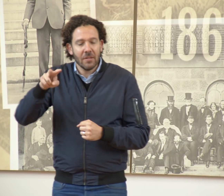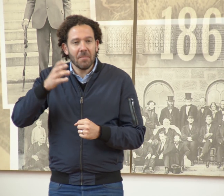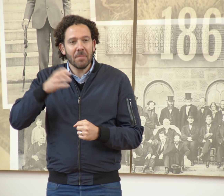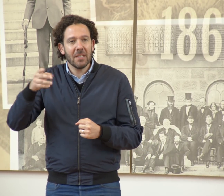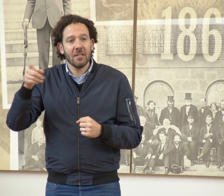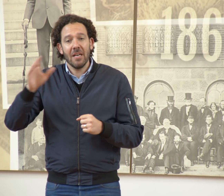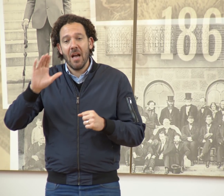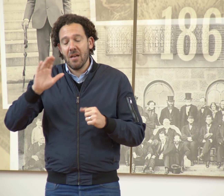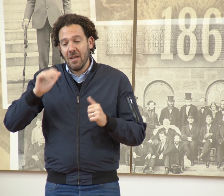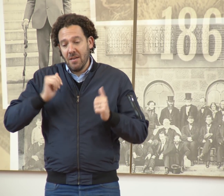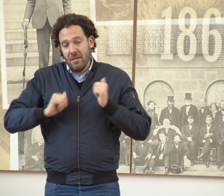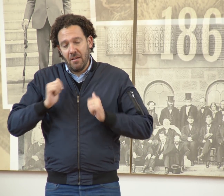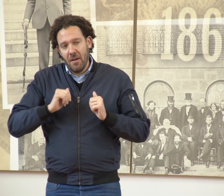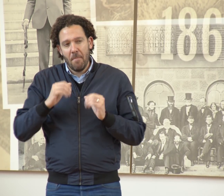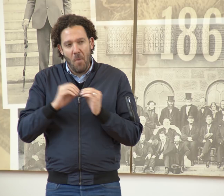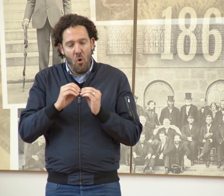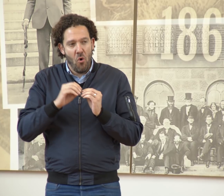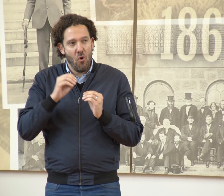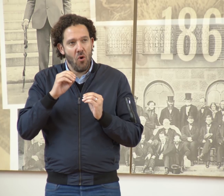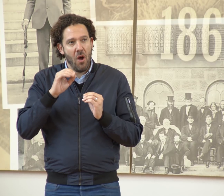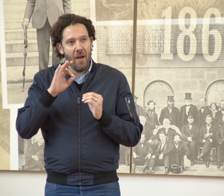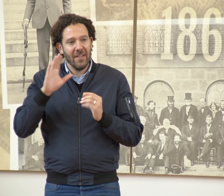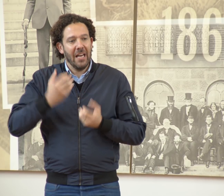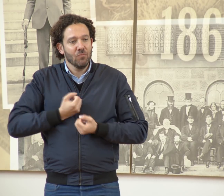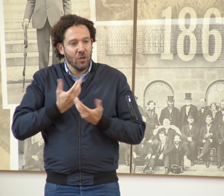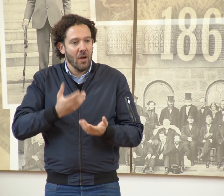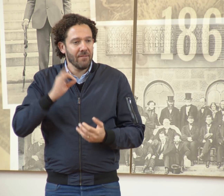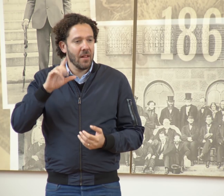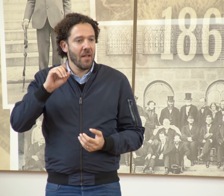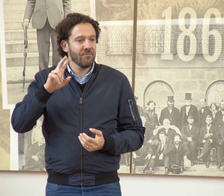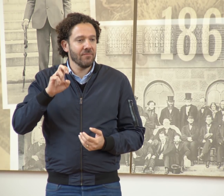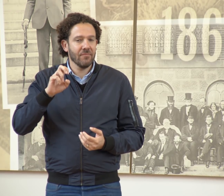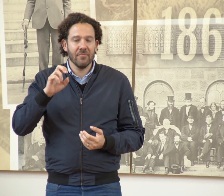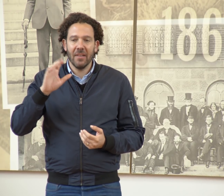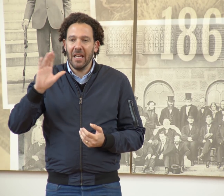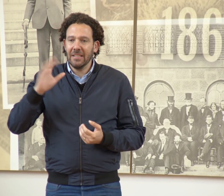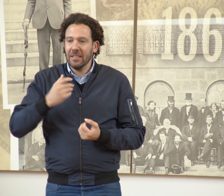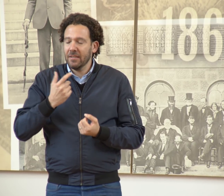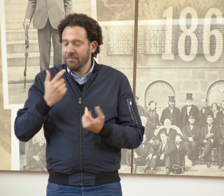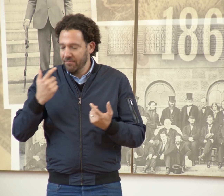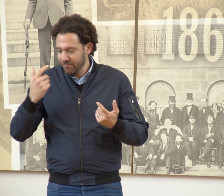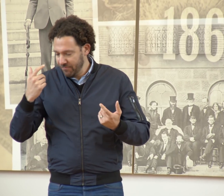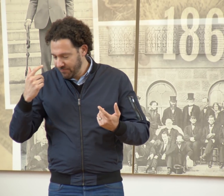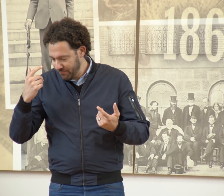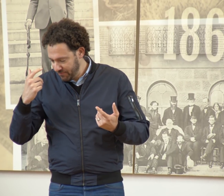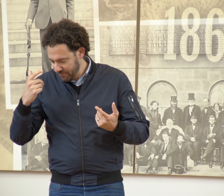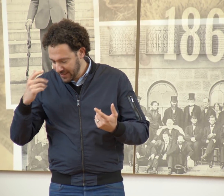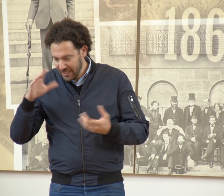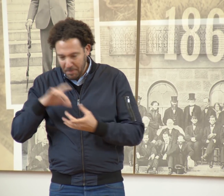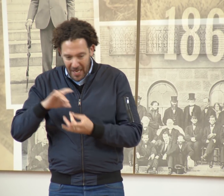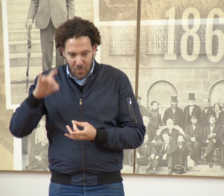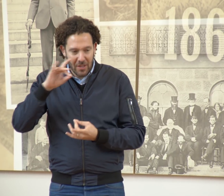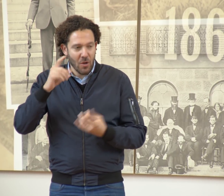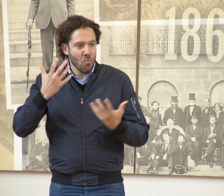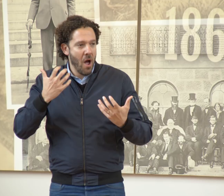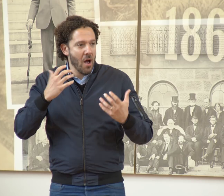We've been friends for the last 20 years, and Bernard Bragg used theater as an expression of love.